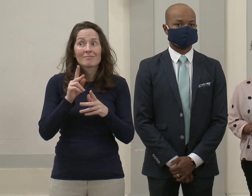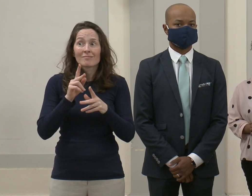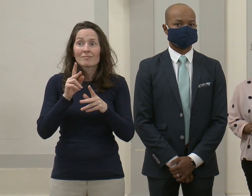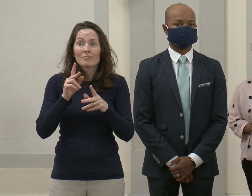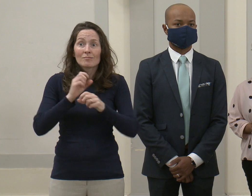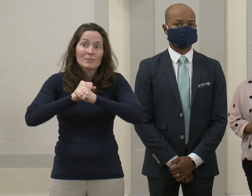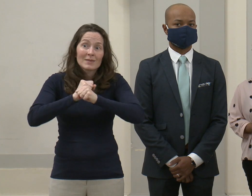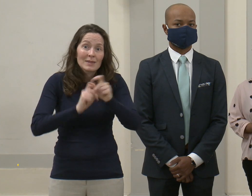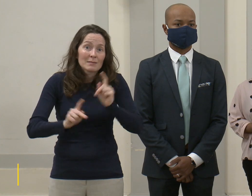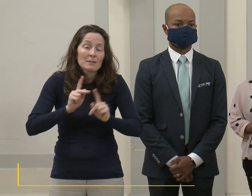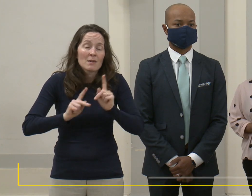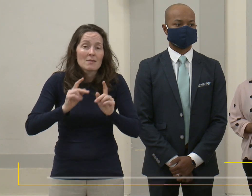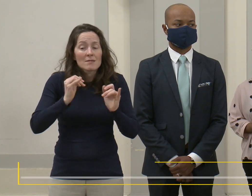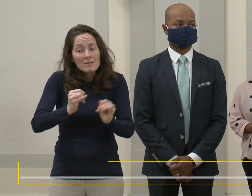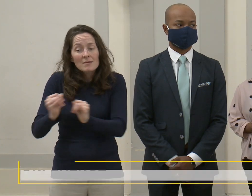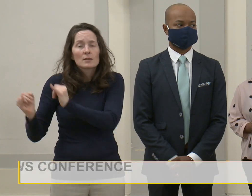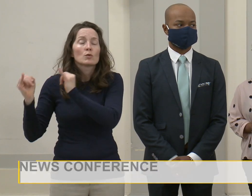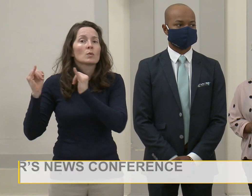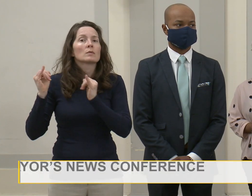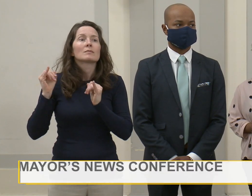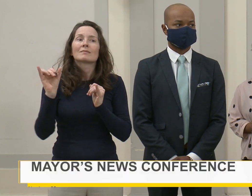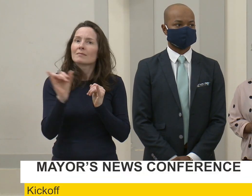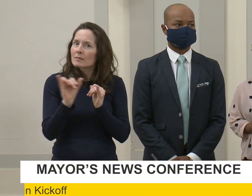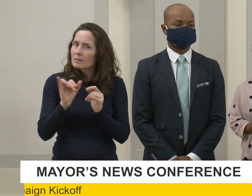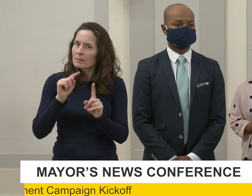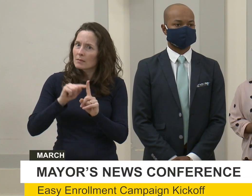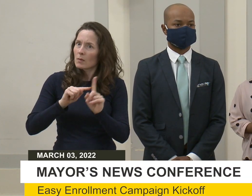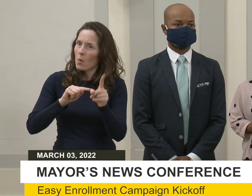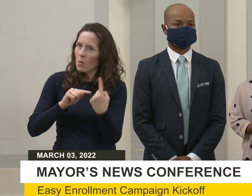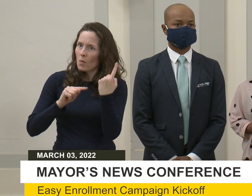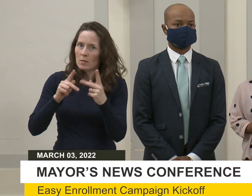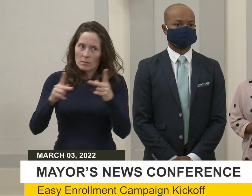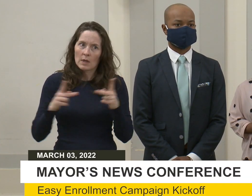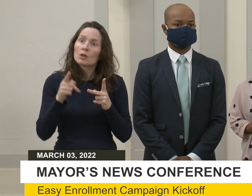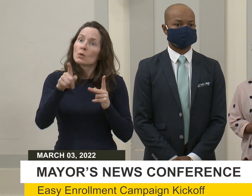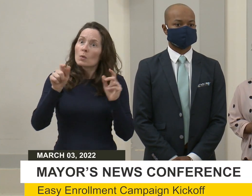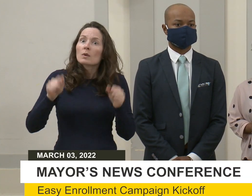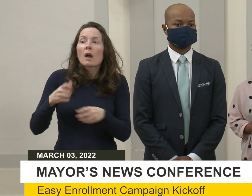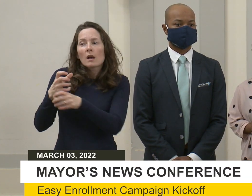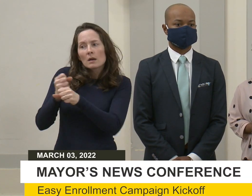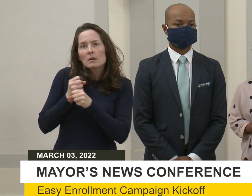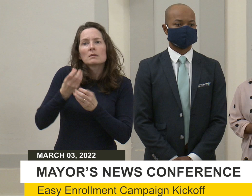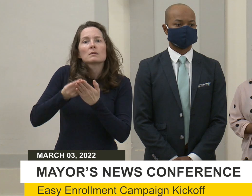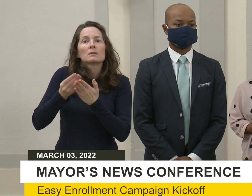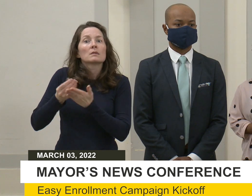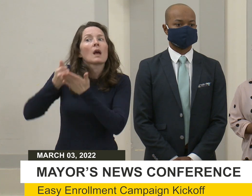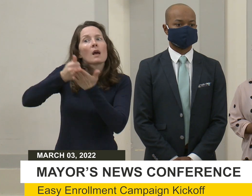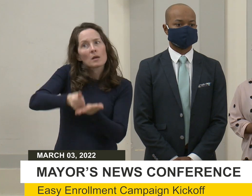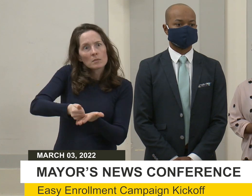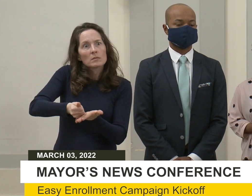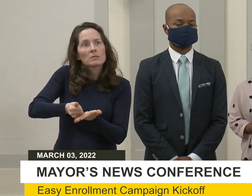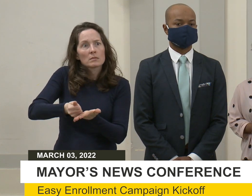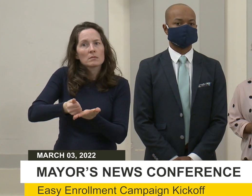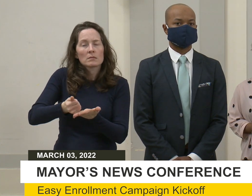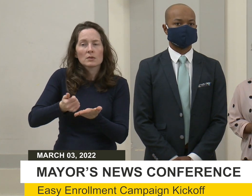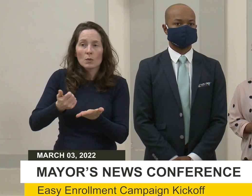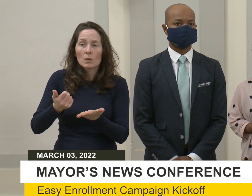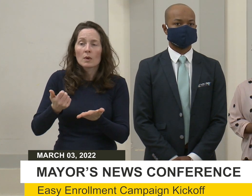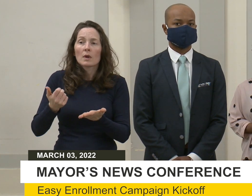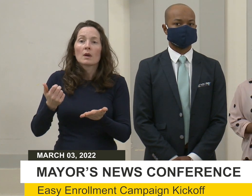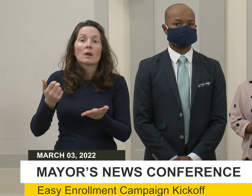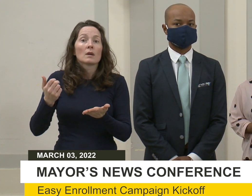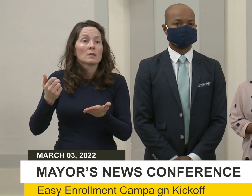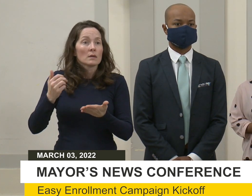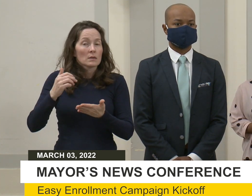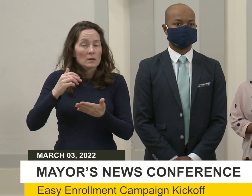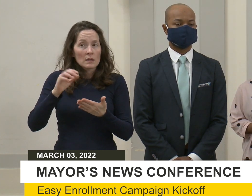only place where you can receive financial assistance on health plan costs. All plans obtained through the Maryland Health Connection are available to